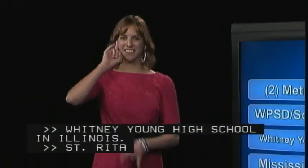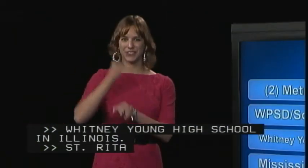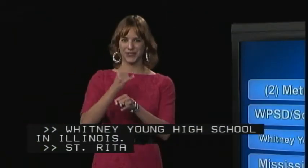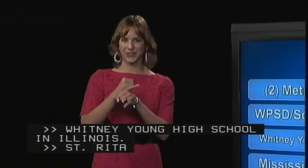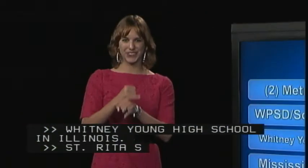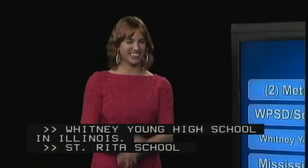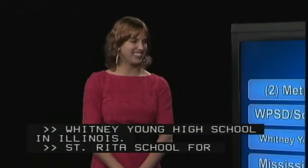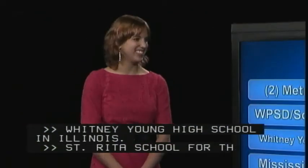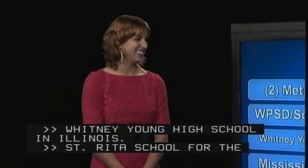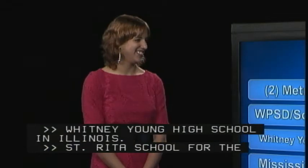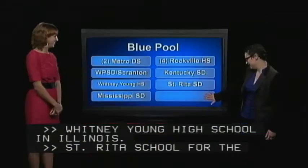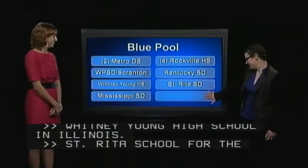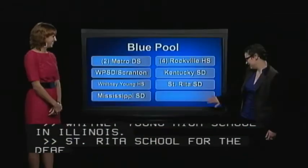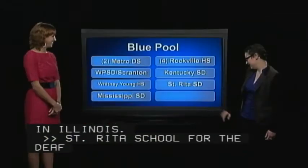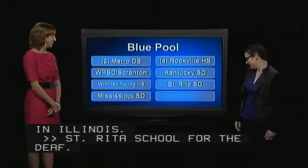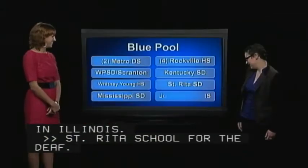Mississippi School for the Deaf.